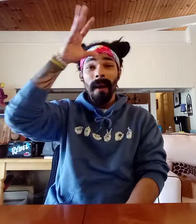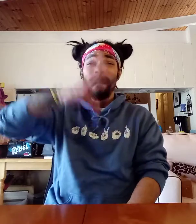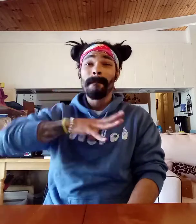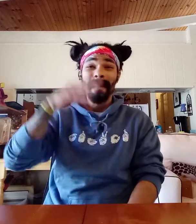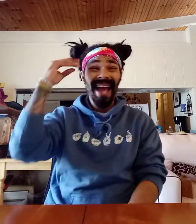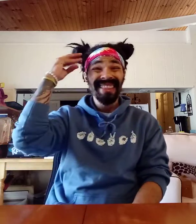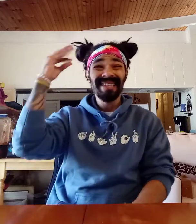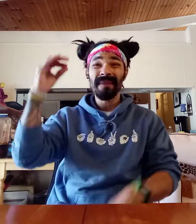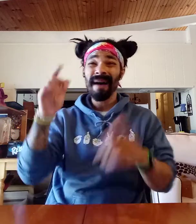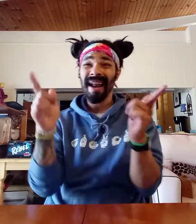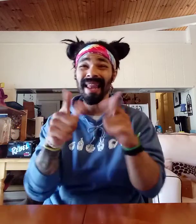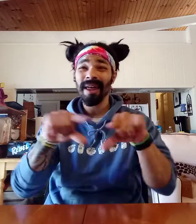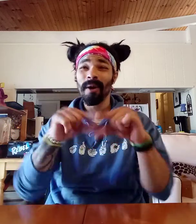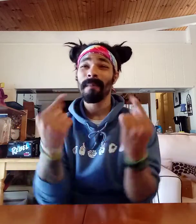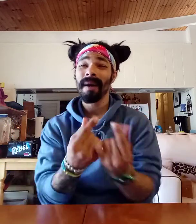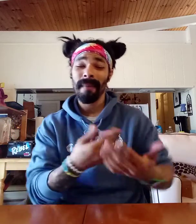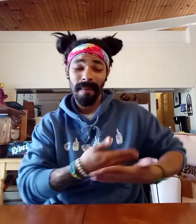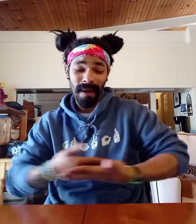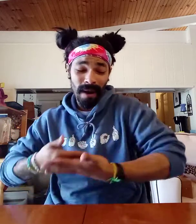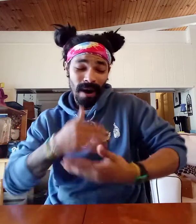Man thinks about a little bit of baby girls